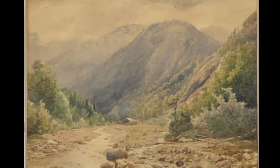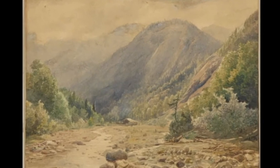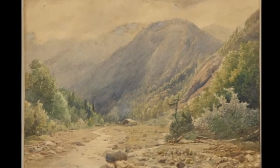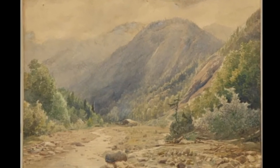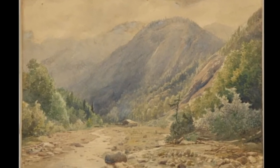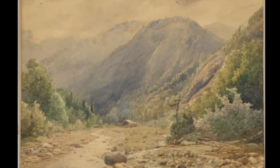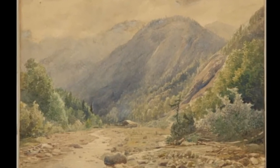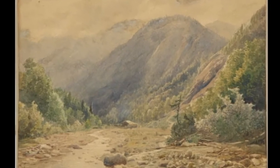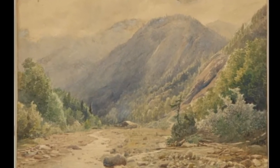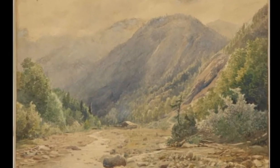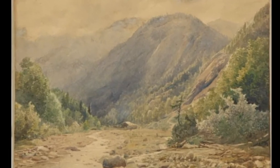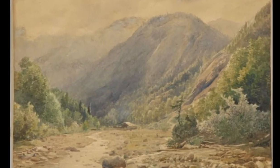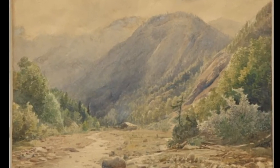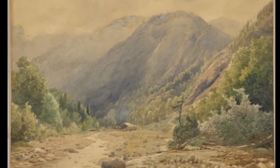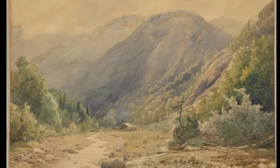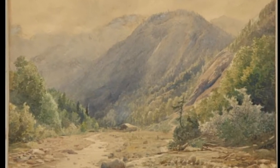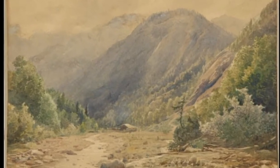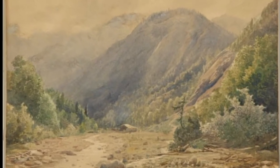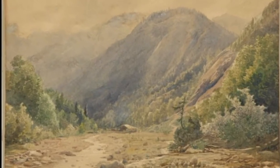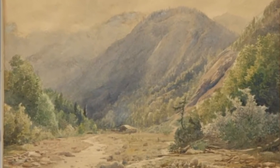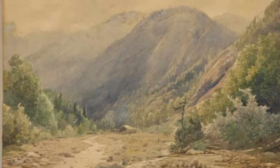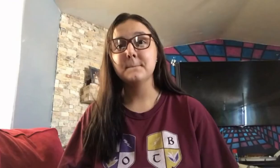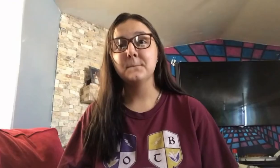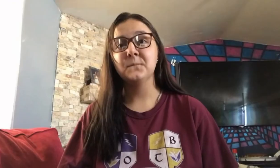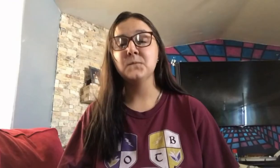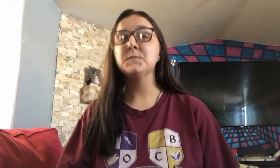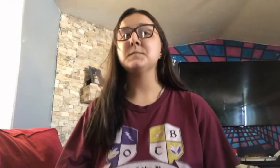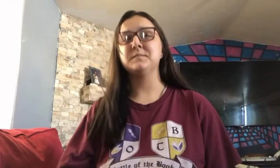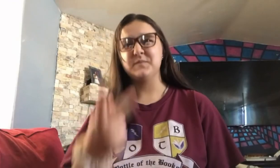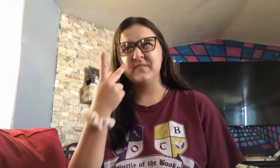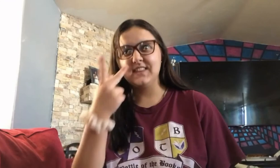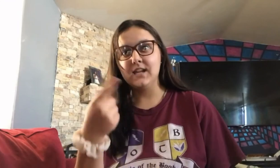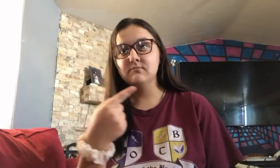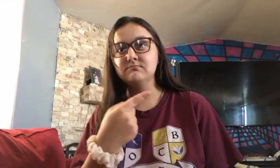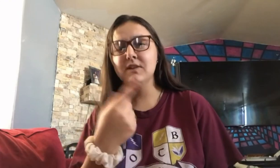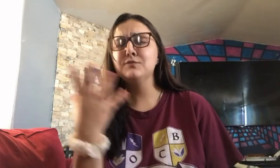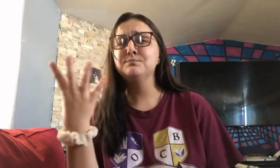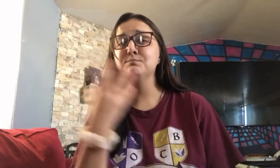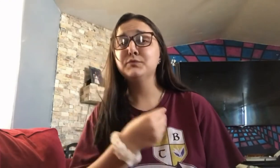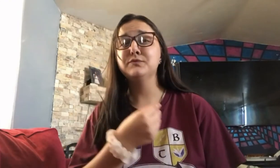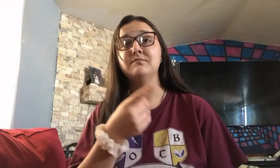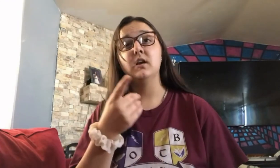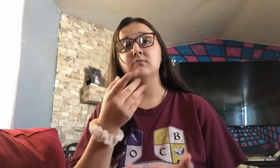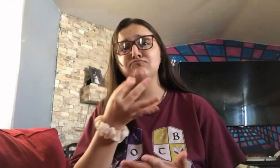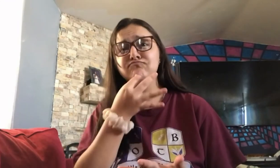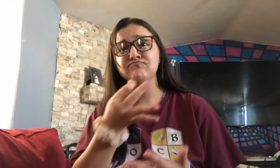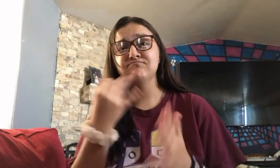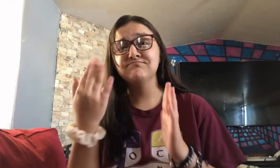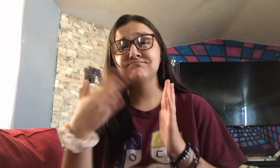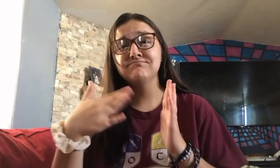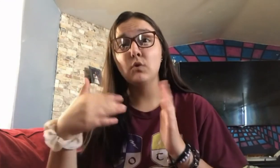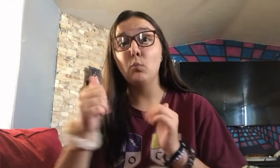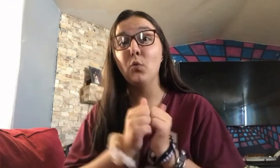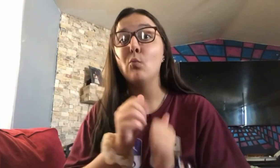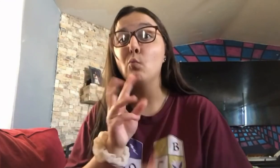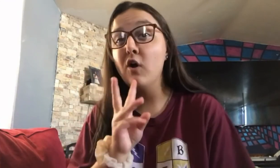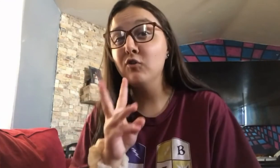ranges with lush green foliage and a river. It cuts back to the student. You can see that it's gorgeous and she was an expert watercolor